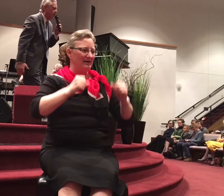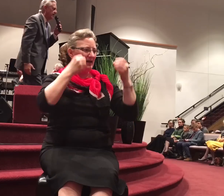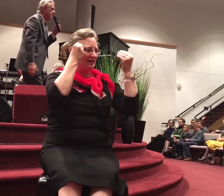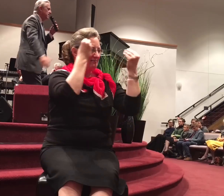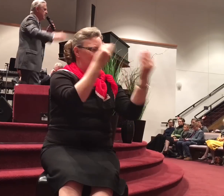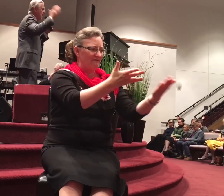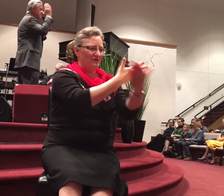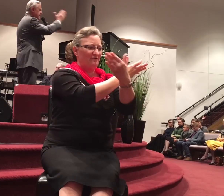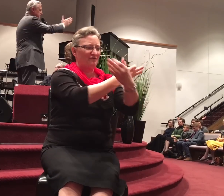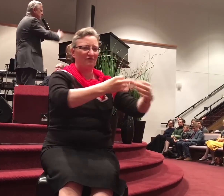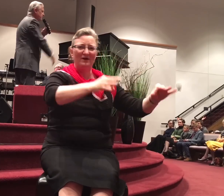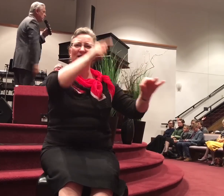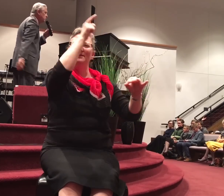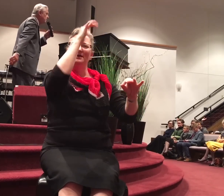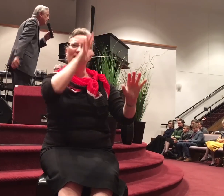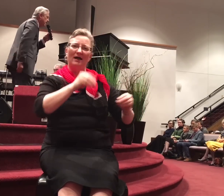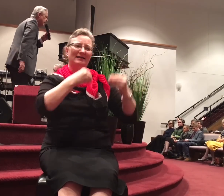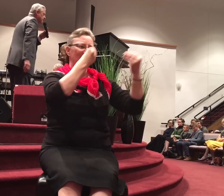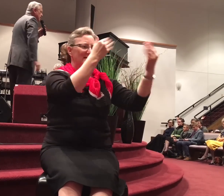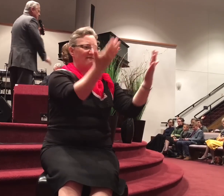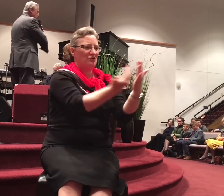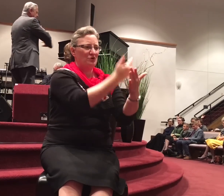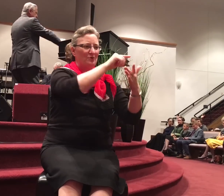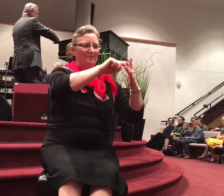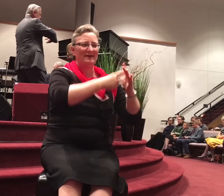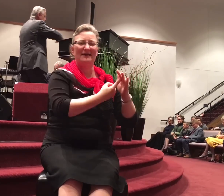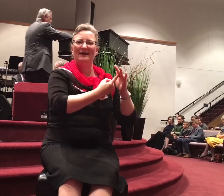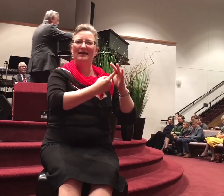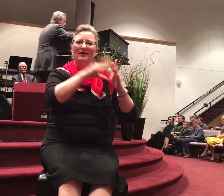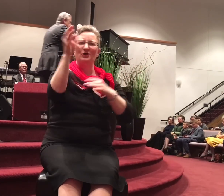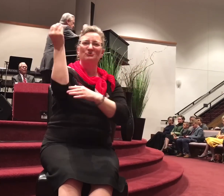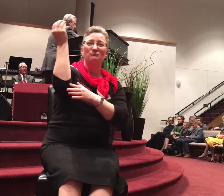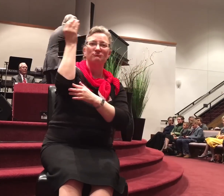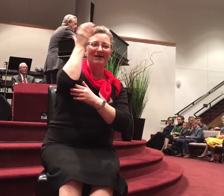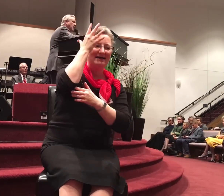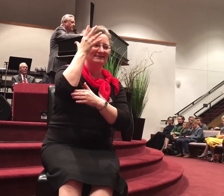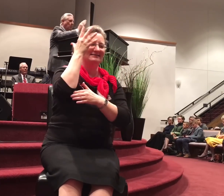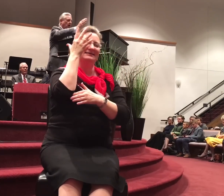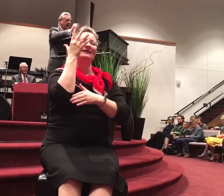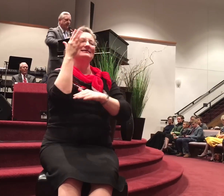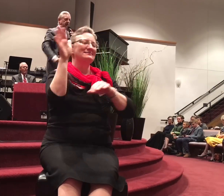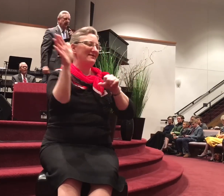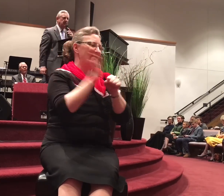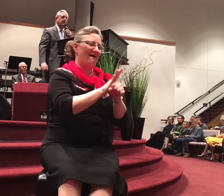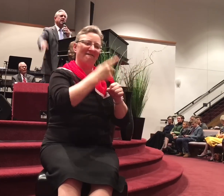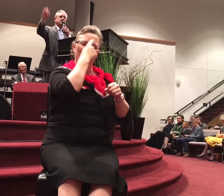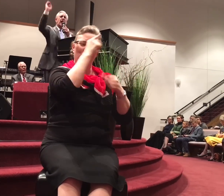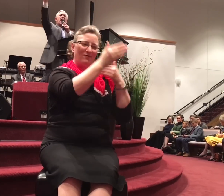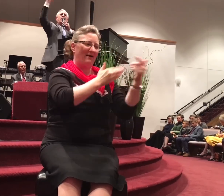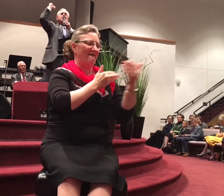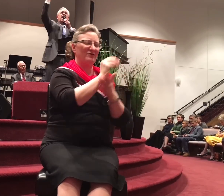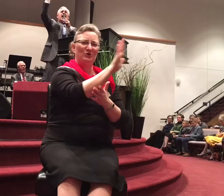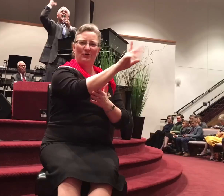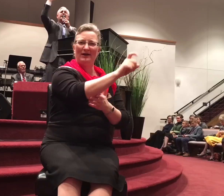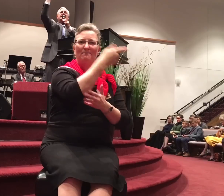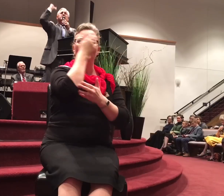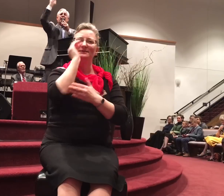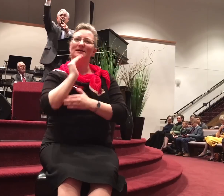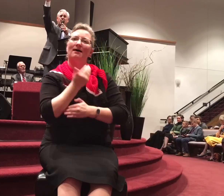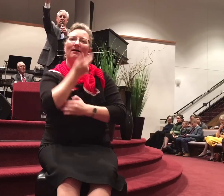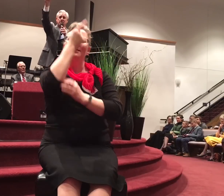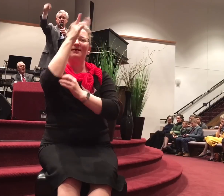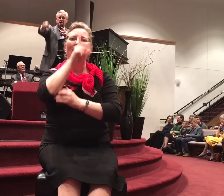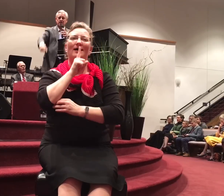captives free. God can give you a new beginning. Grace is more than sufficient for whatever the need, because our God